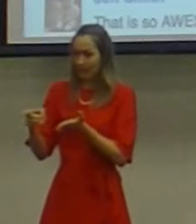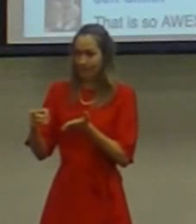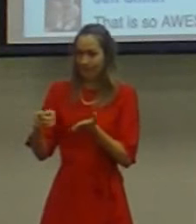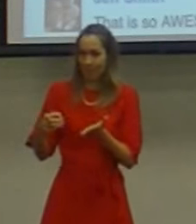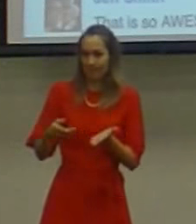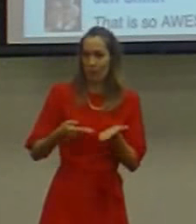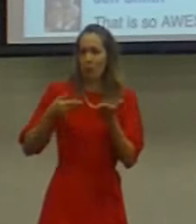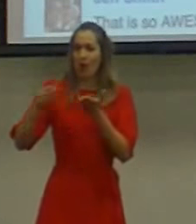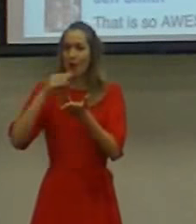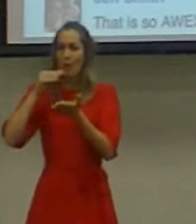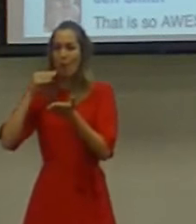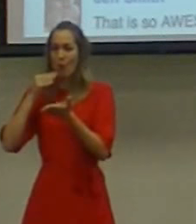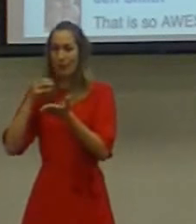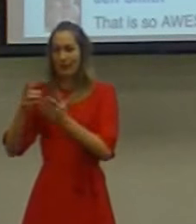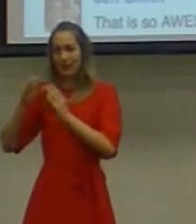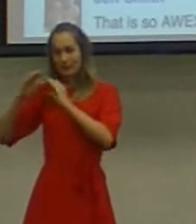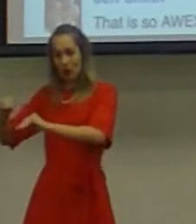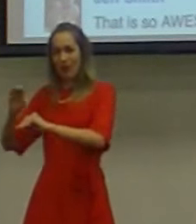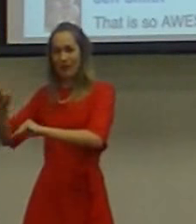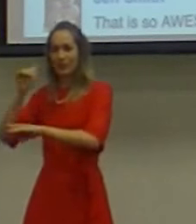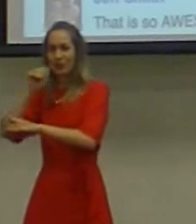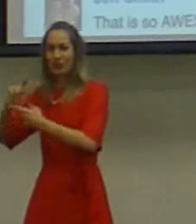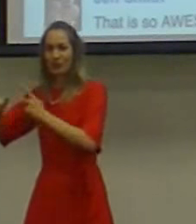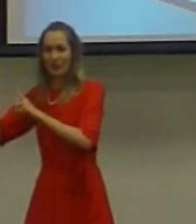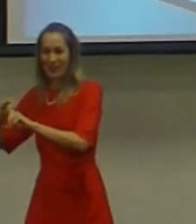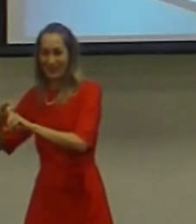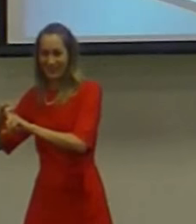it to teach his girlfriend. And so this is